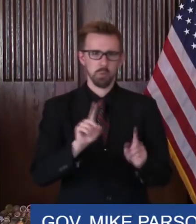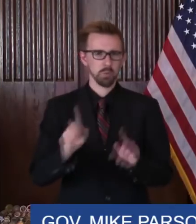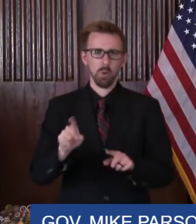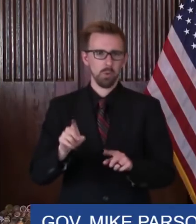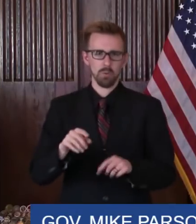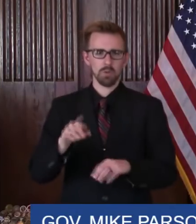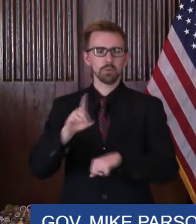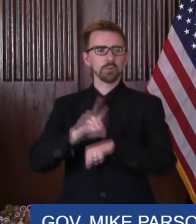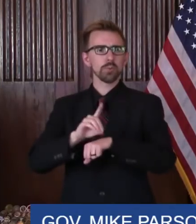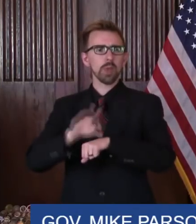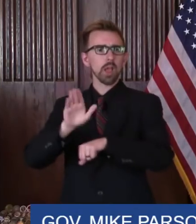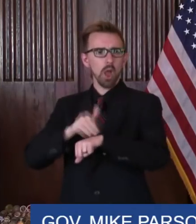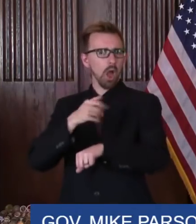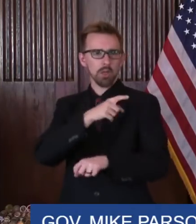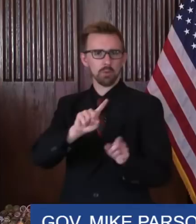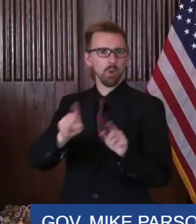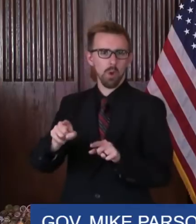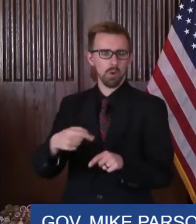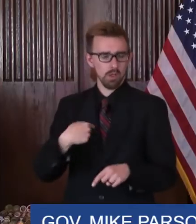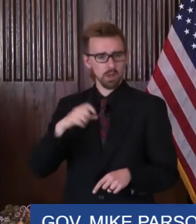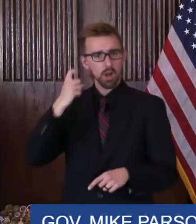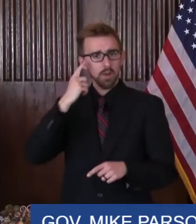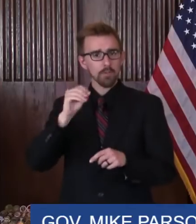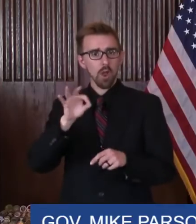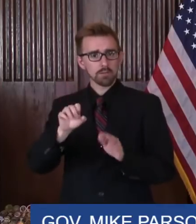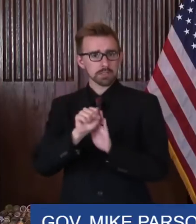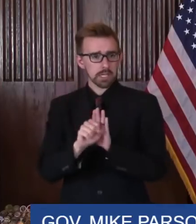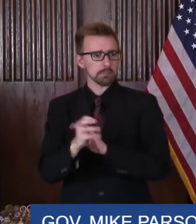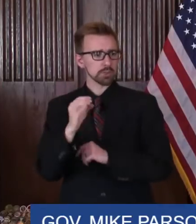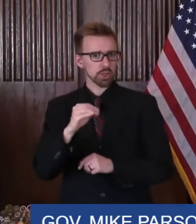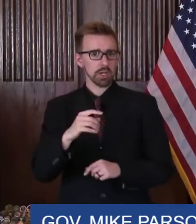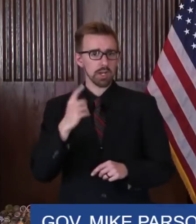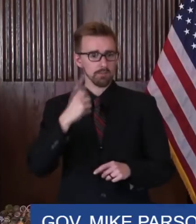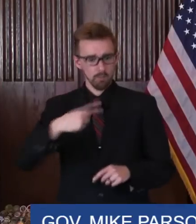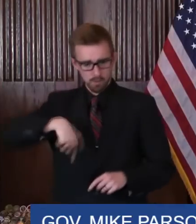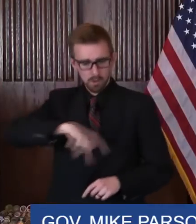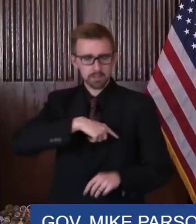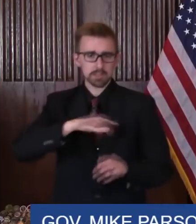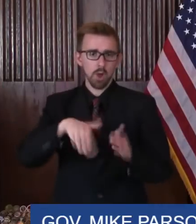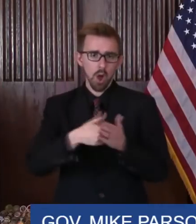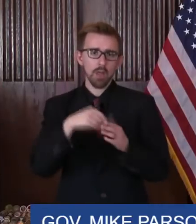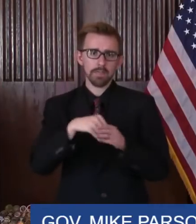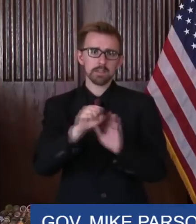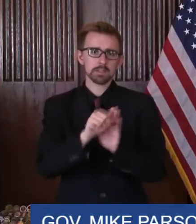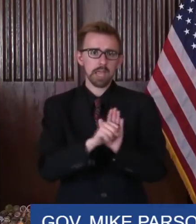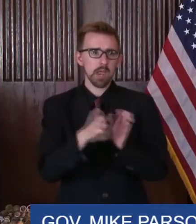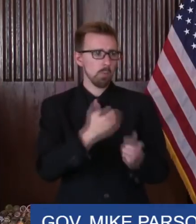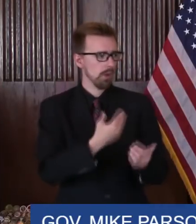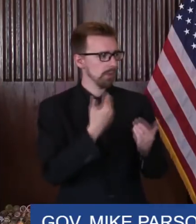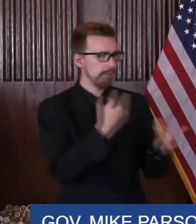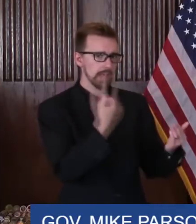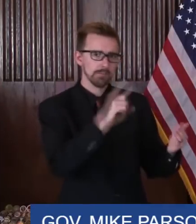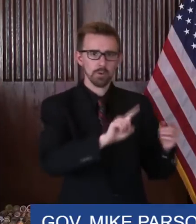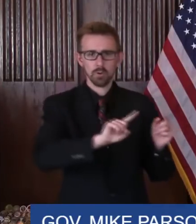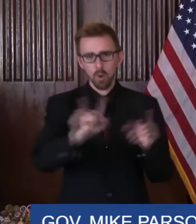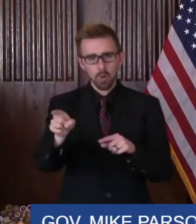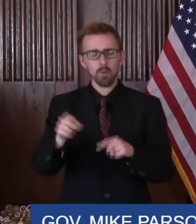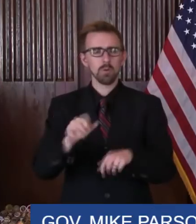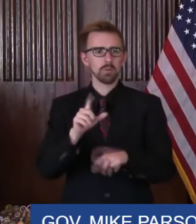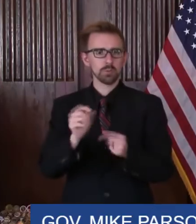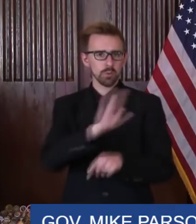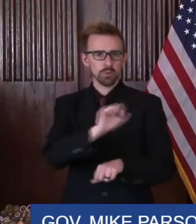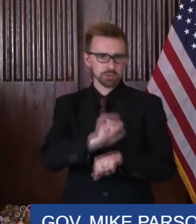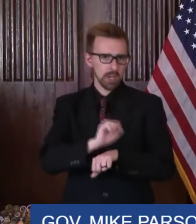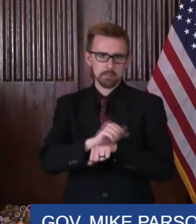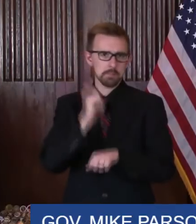never a doubt, and that's comforting from the governor of the state of Missouri. So on the behalf of all the people of the state, I want to thank you for you guys answering the calls and going out there every